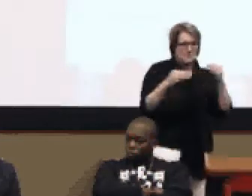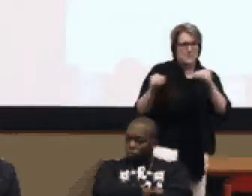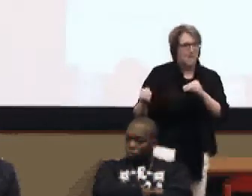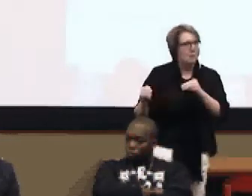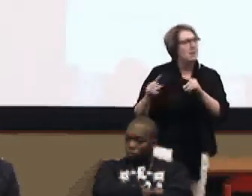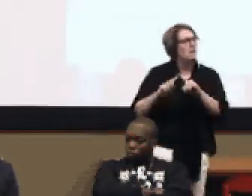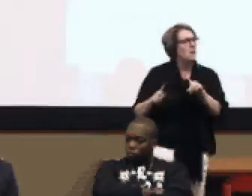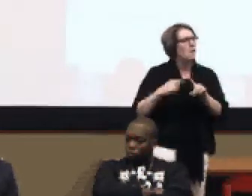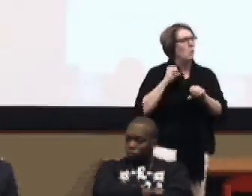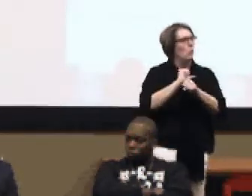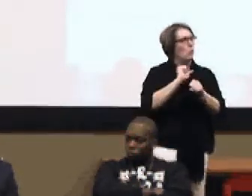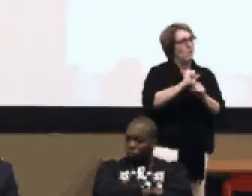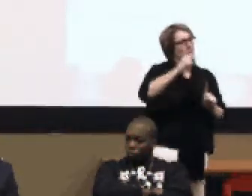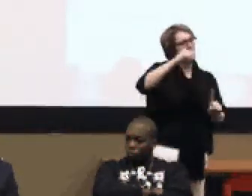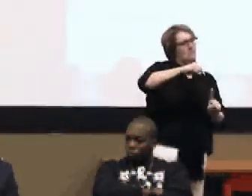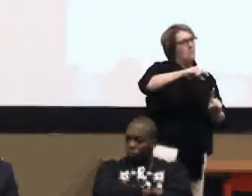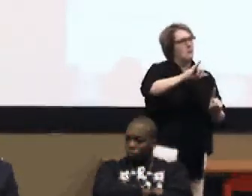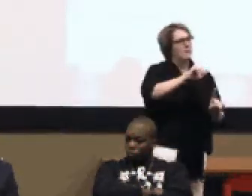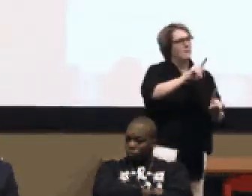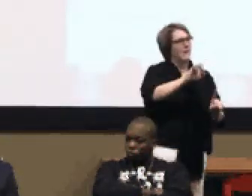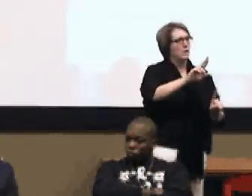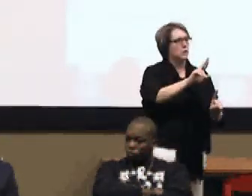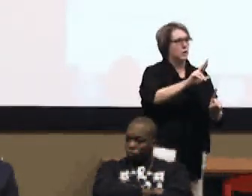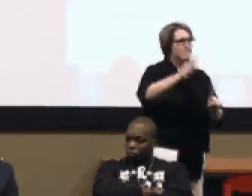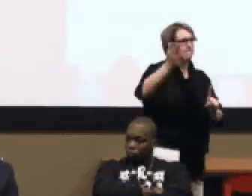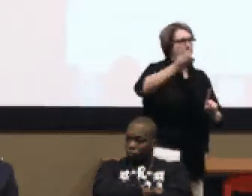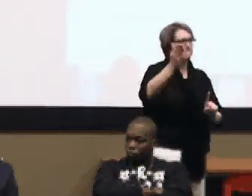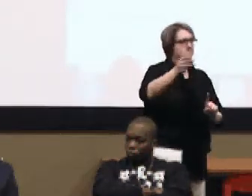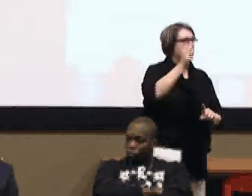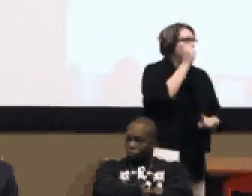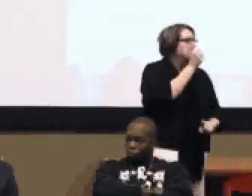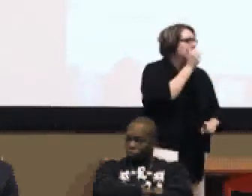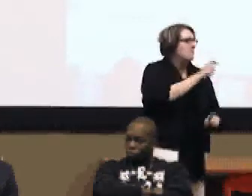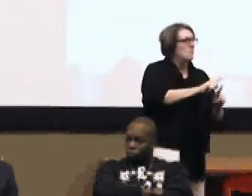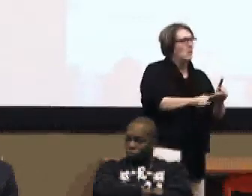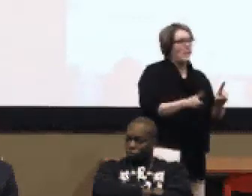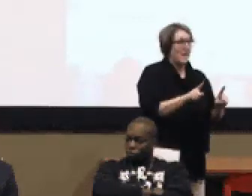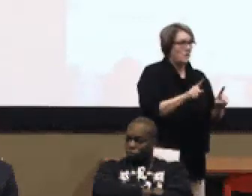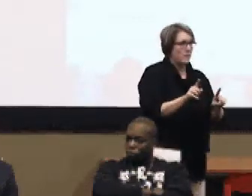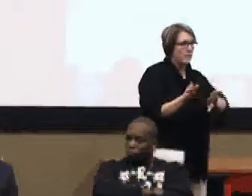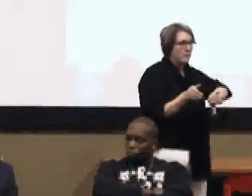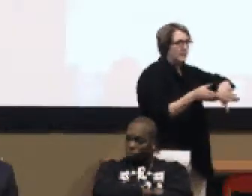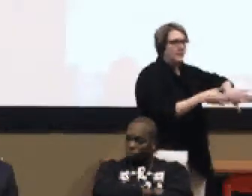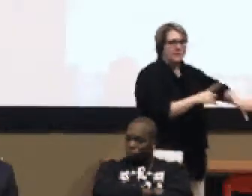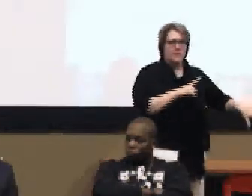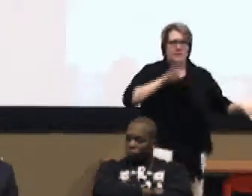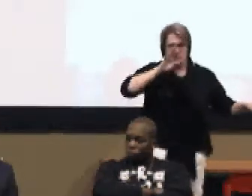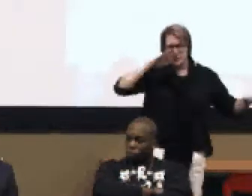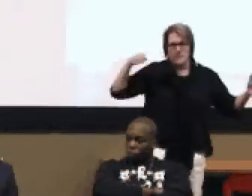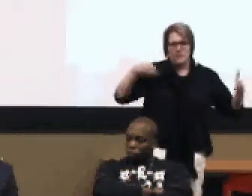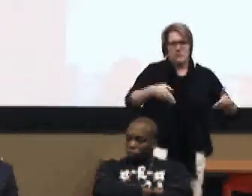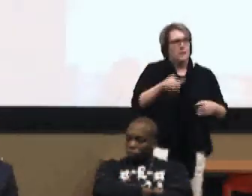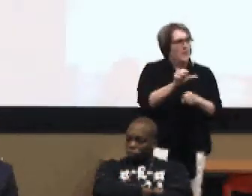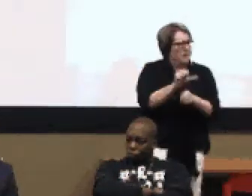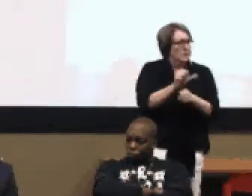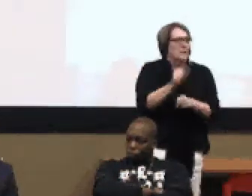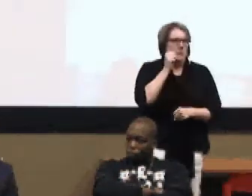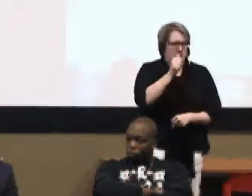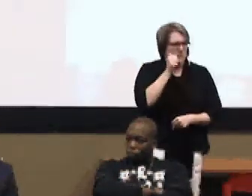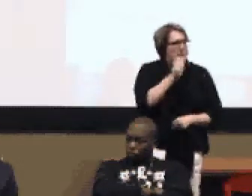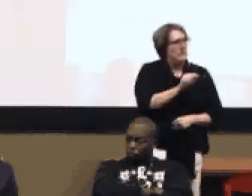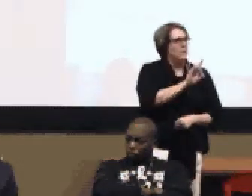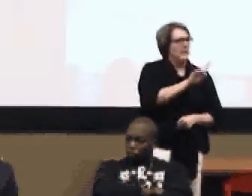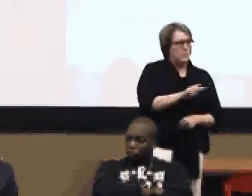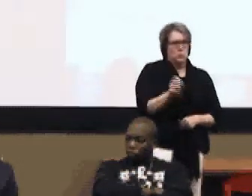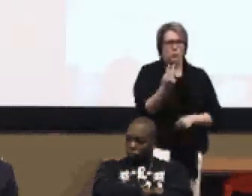so, we work on our investor pitch a little bit every day, but we actually have to do work every day for, 8 to 12 hours. And